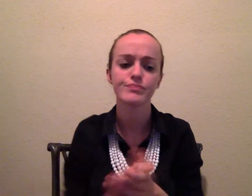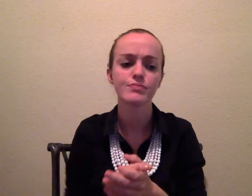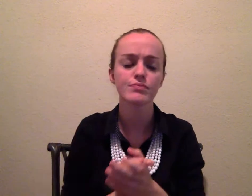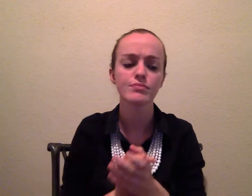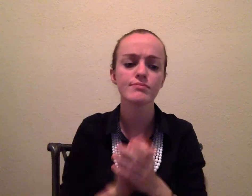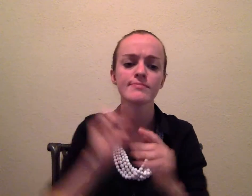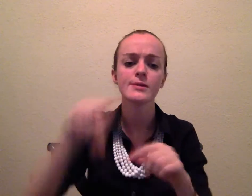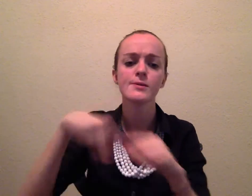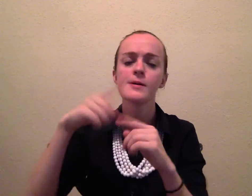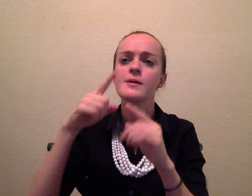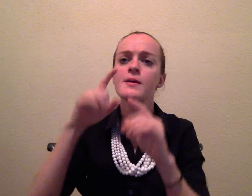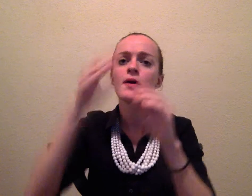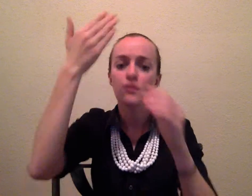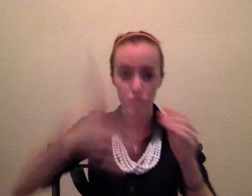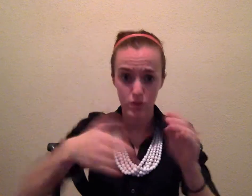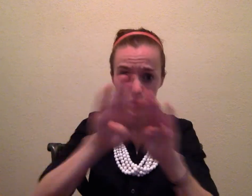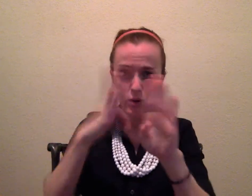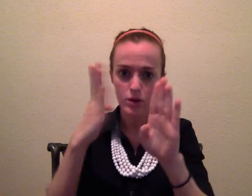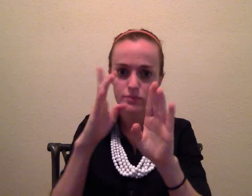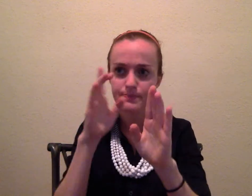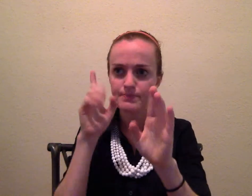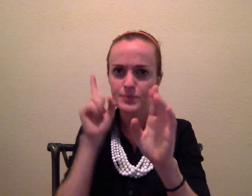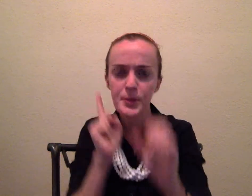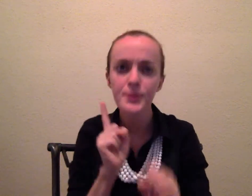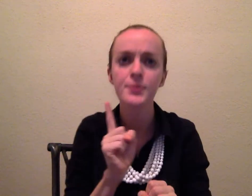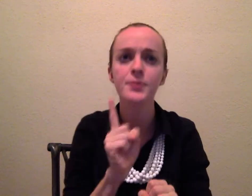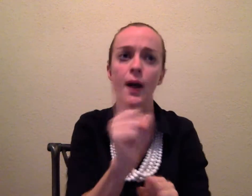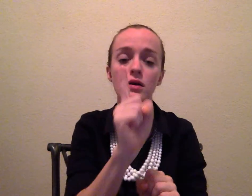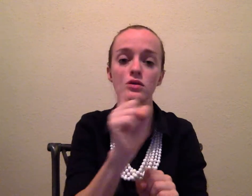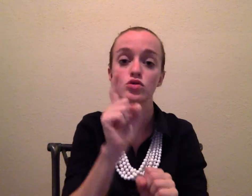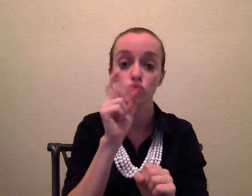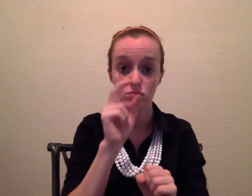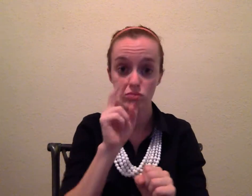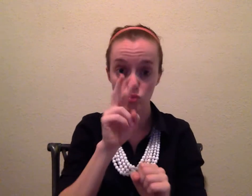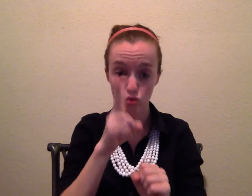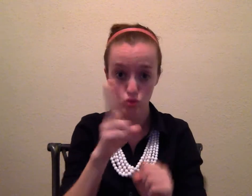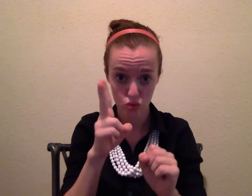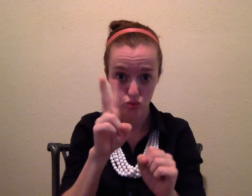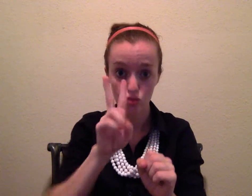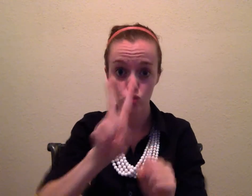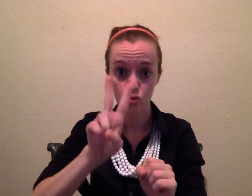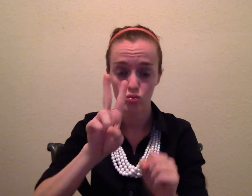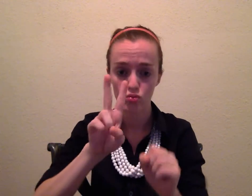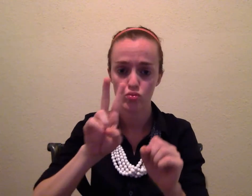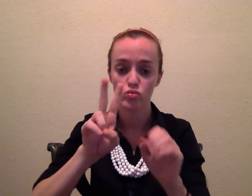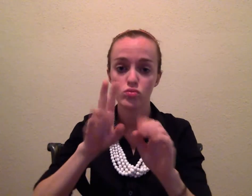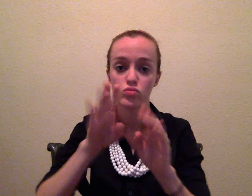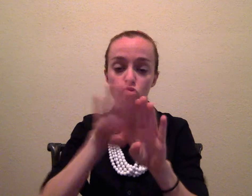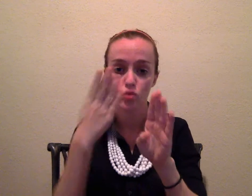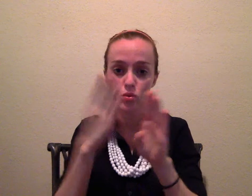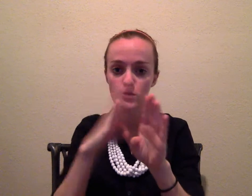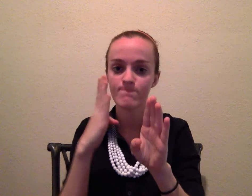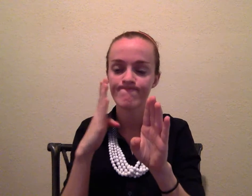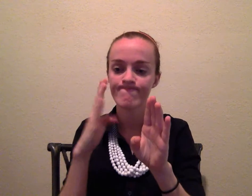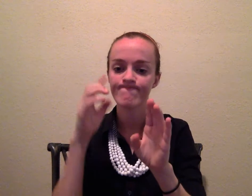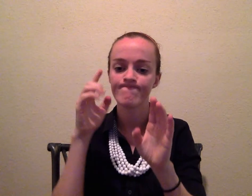building. So if you're in a wheelchair or pushing a walker, or you're the UPS guy with a whole bunch of packages on a dolly, you're